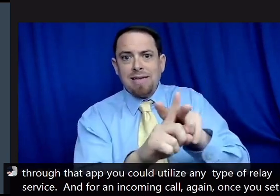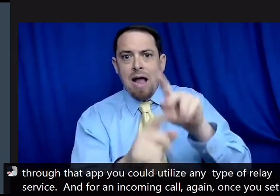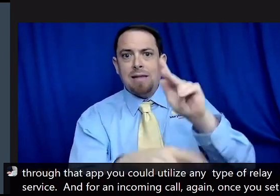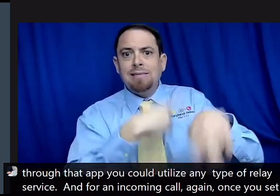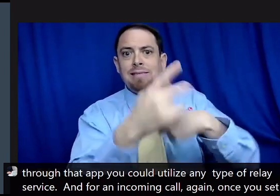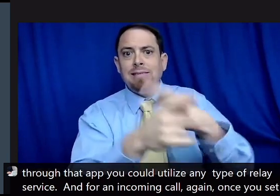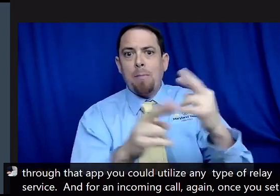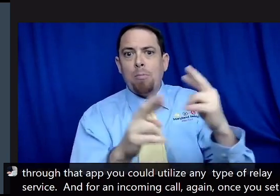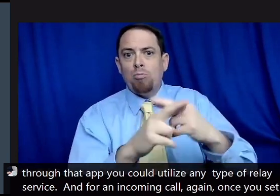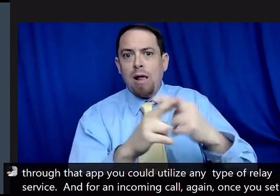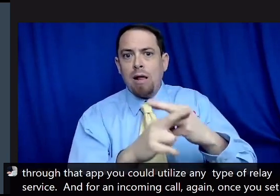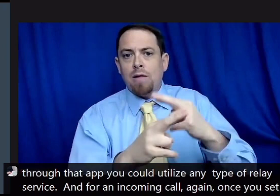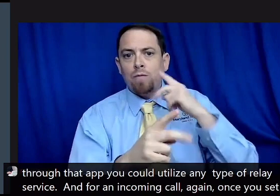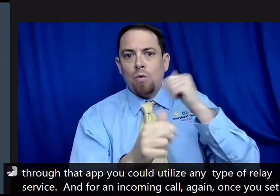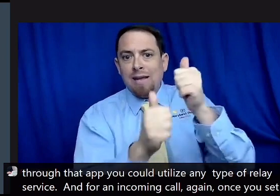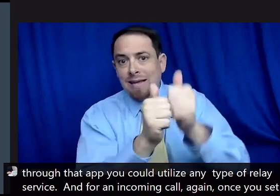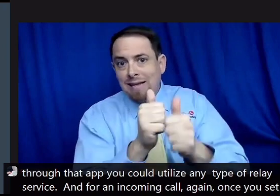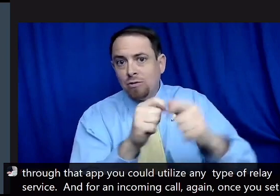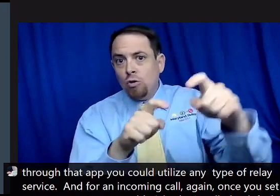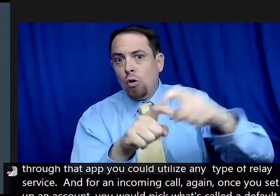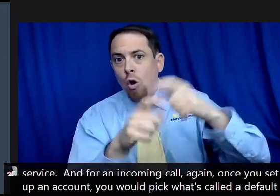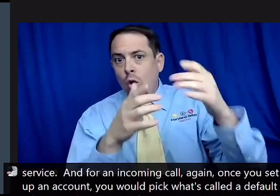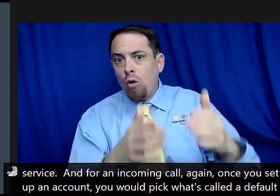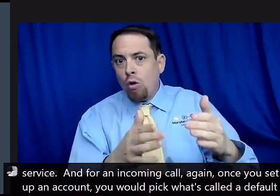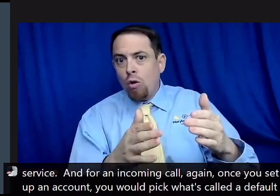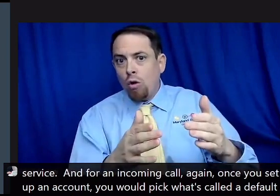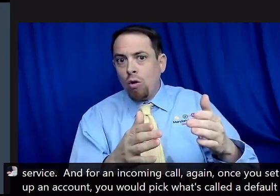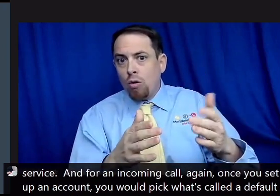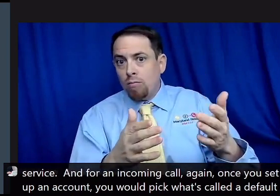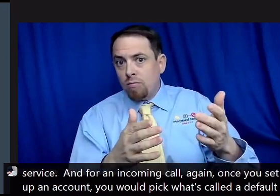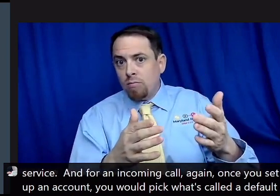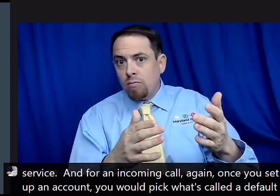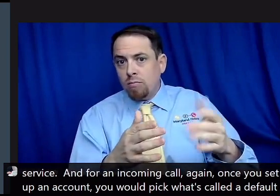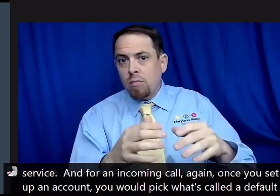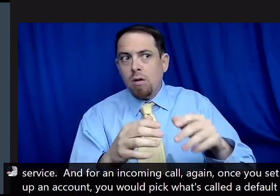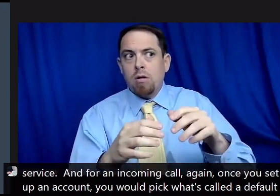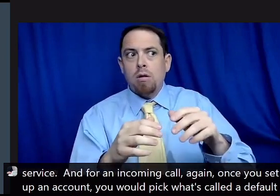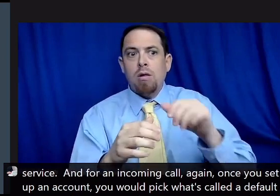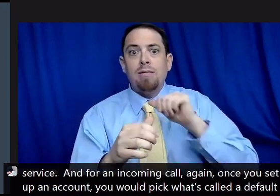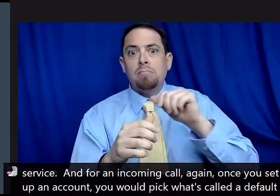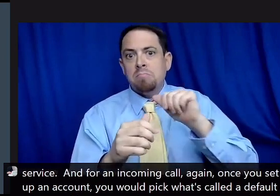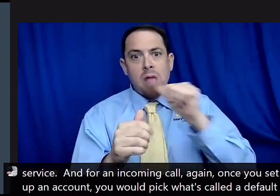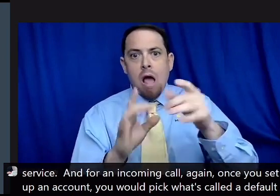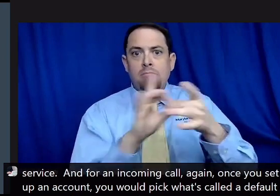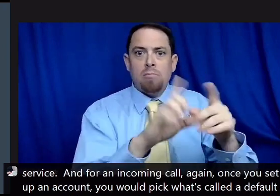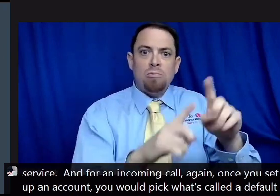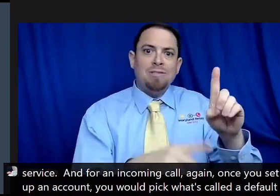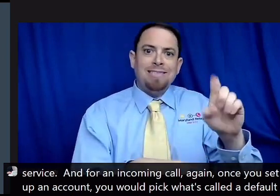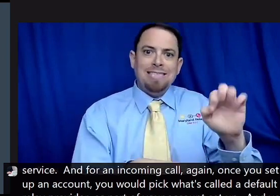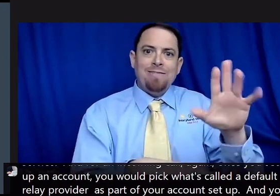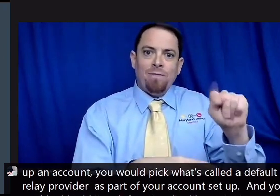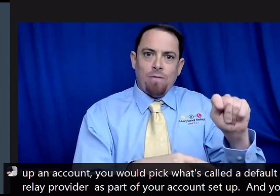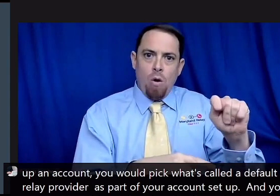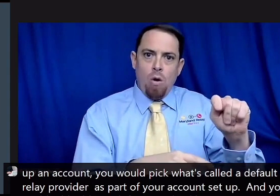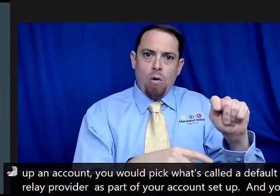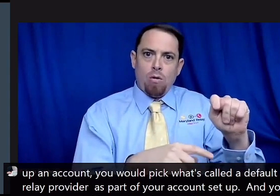And you could add additional functionality like assigning a type of relay for each caller.